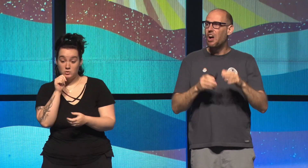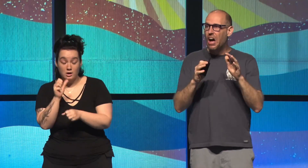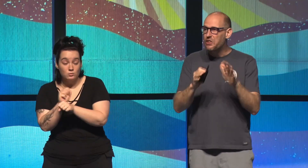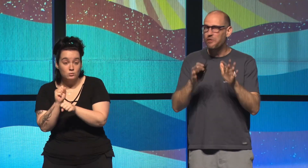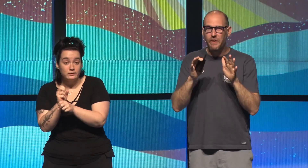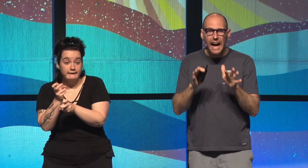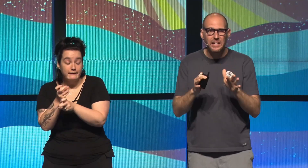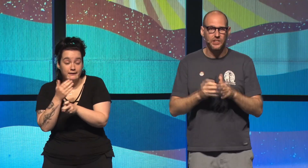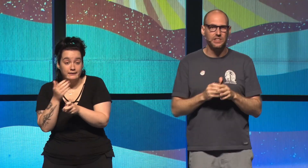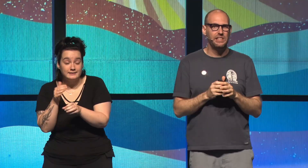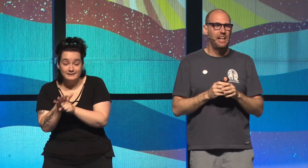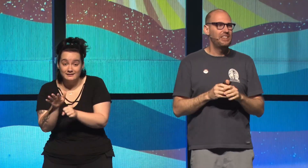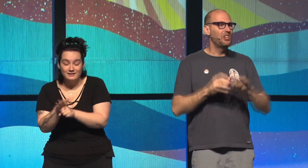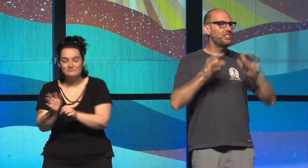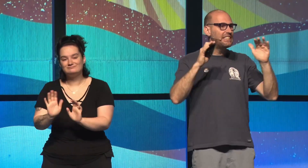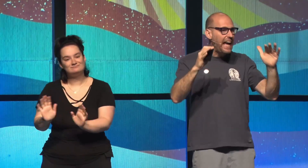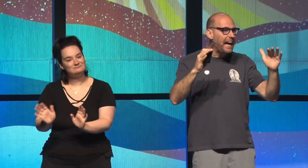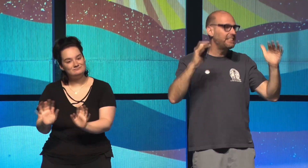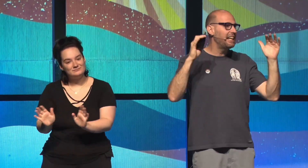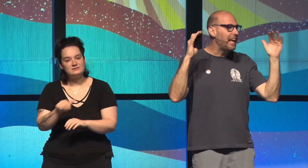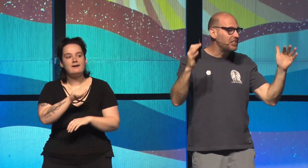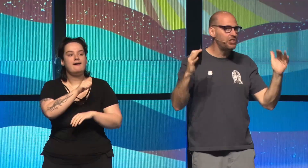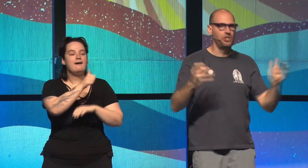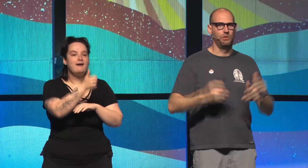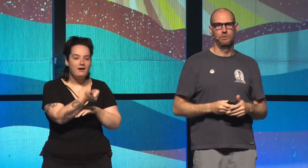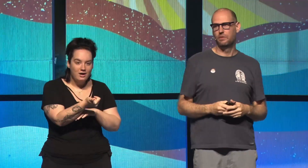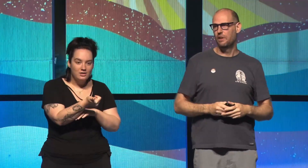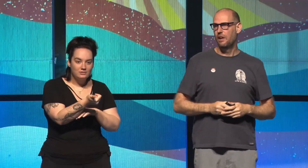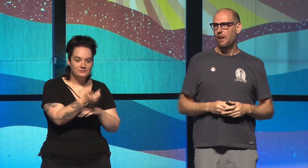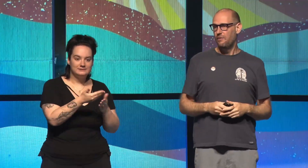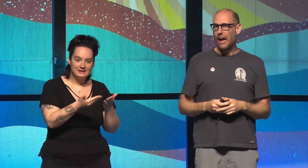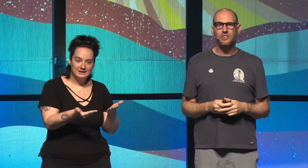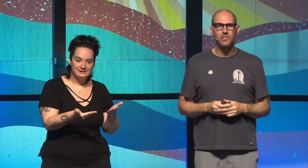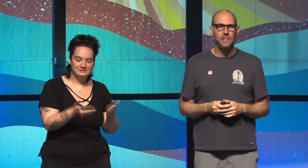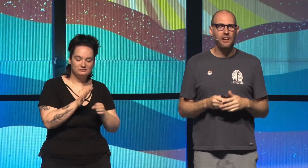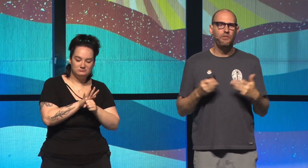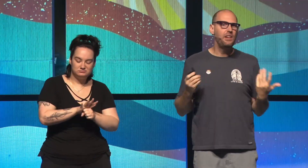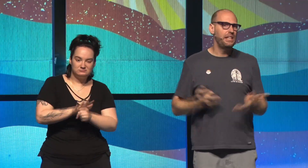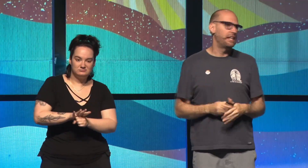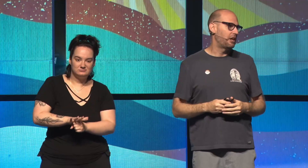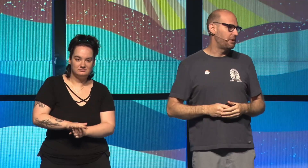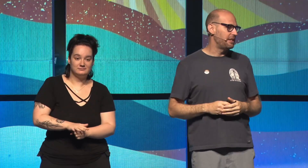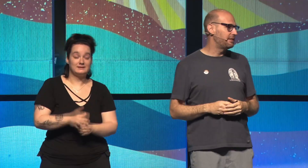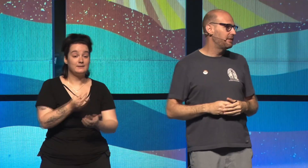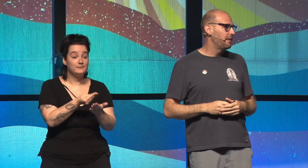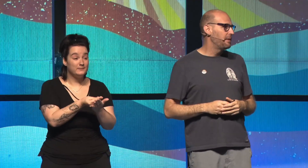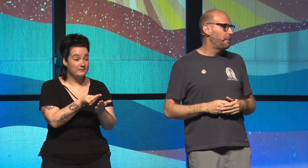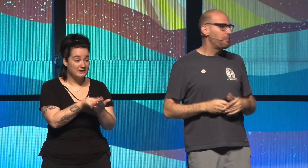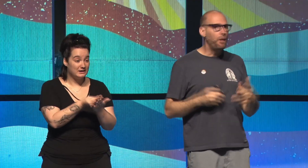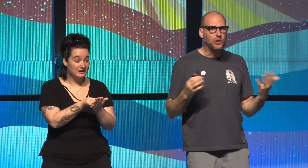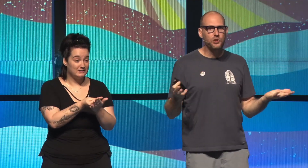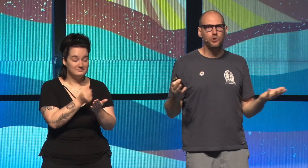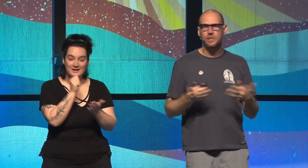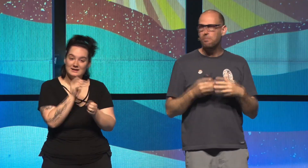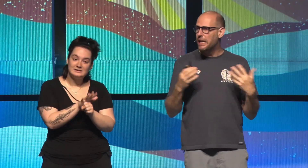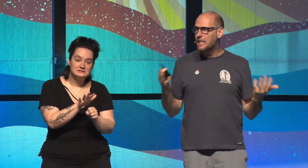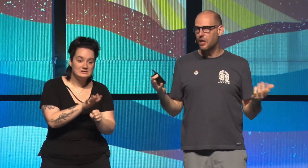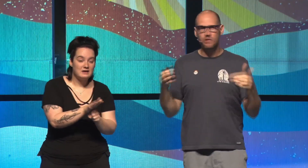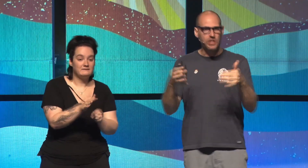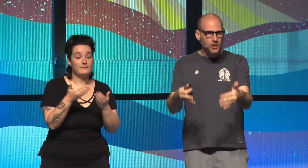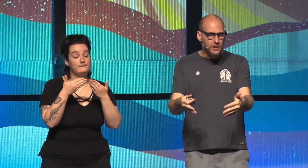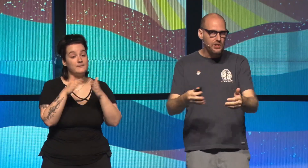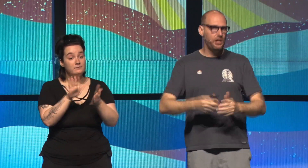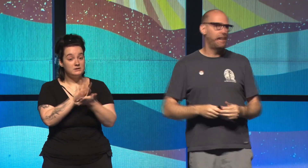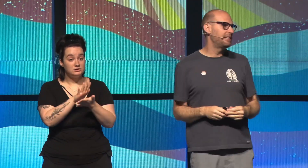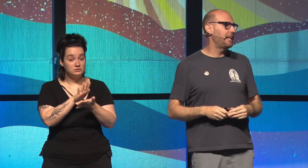that there are other factors that are stacked against you? Factors like funding inequities. Public schools in many